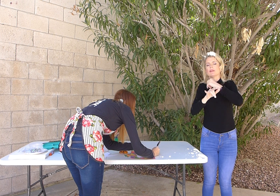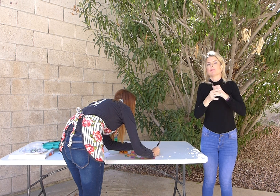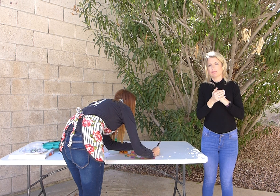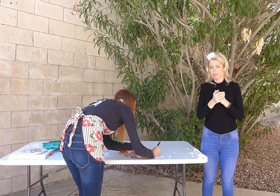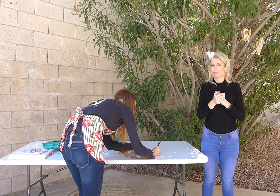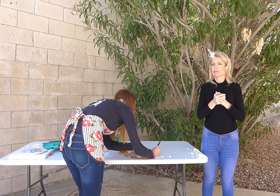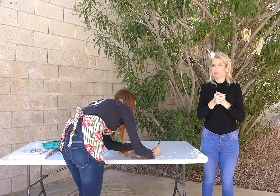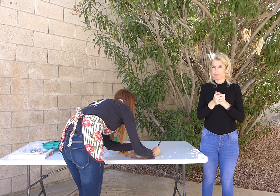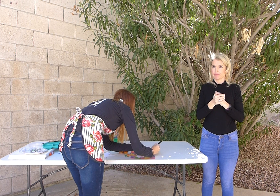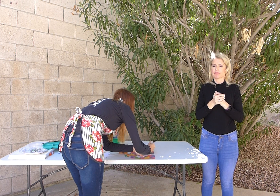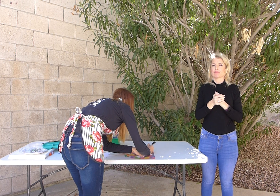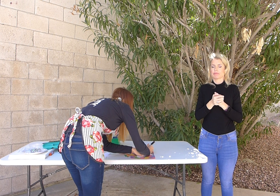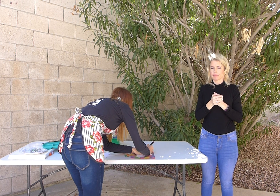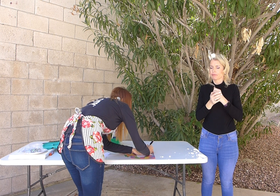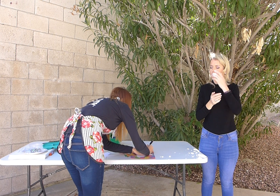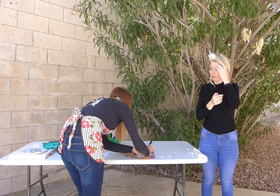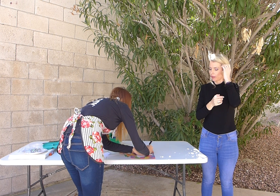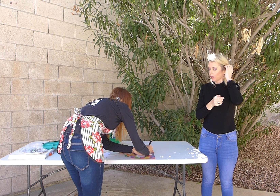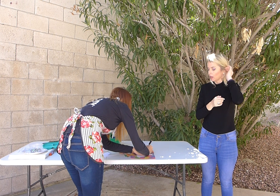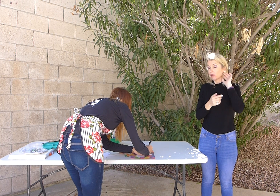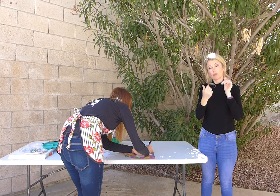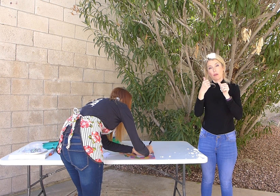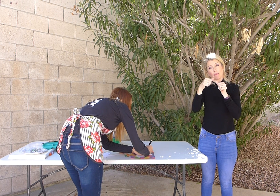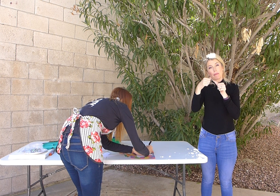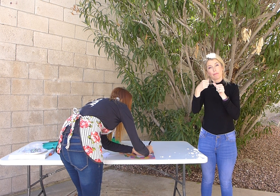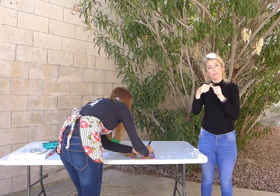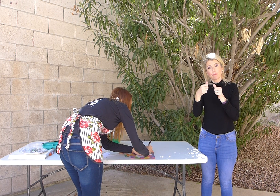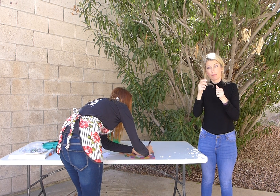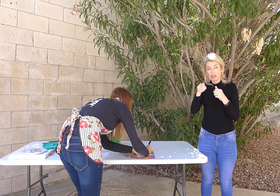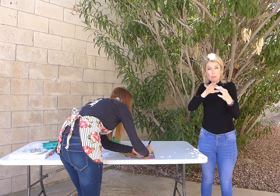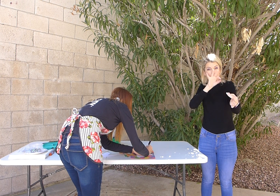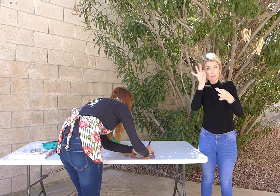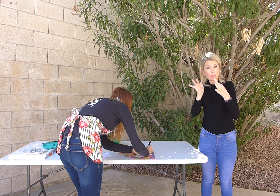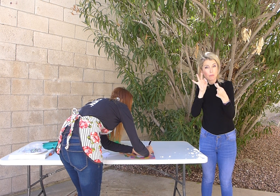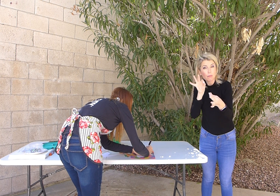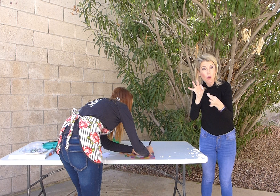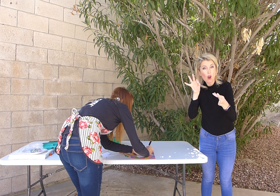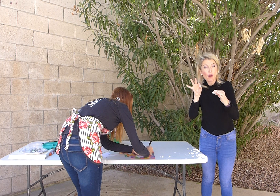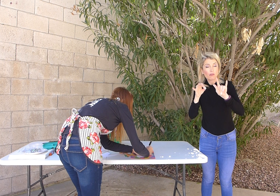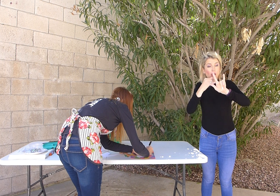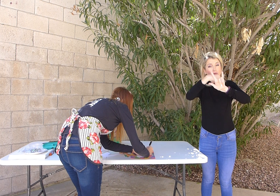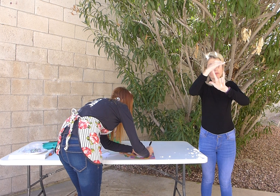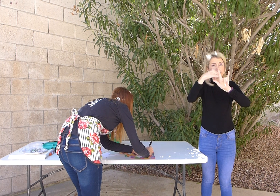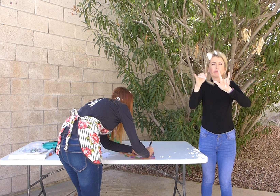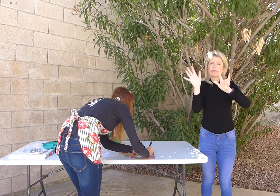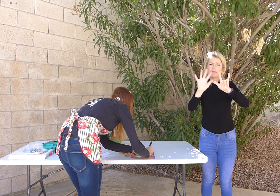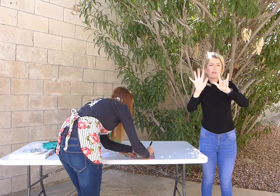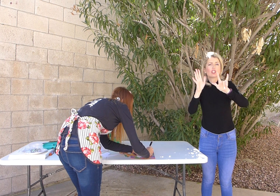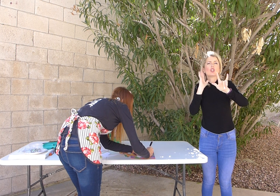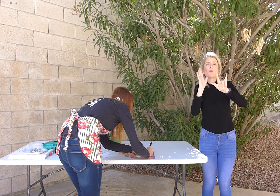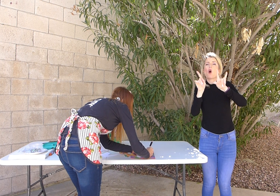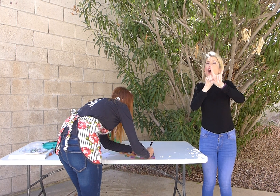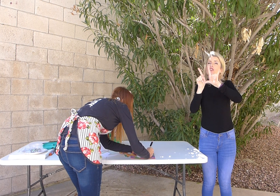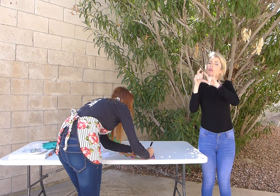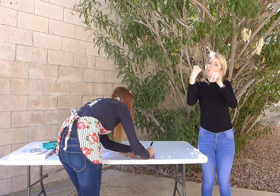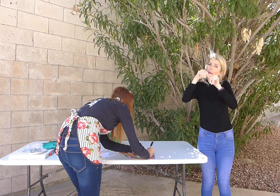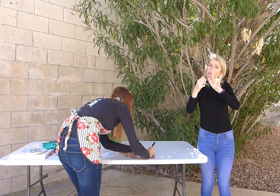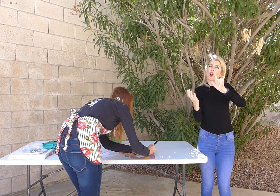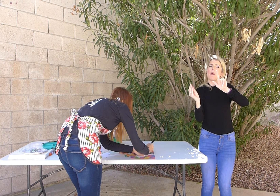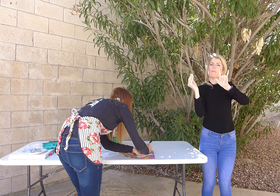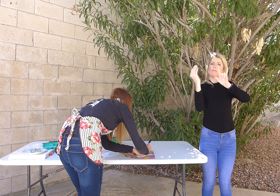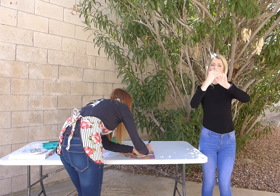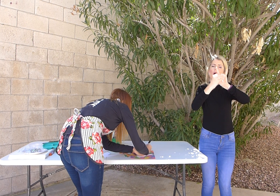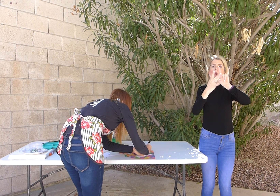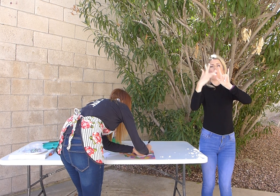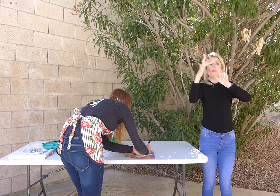And I'm going to trace all around. Remember, it doesn't have to be a perfect tracing because you're going to glue something over top of it. So you're actually not going to see